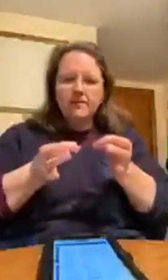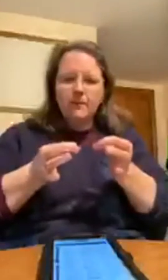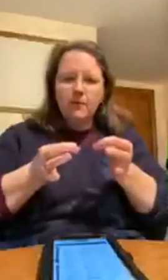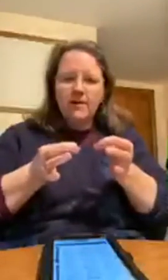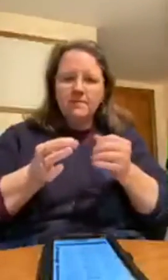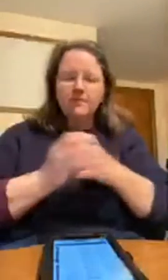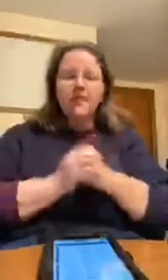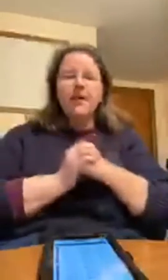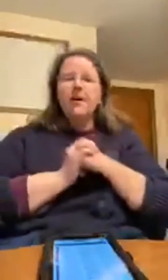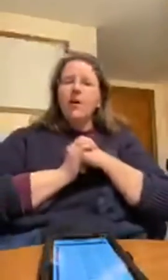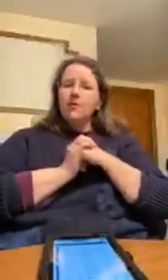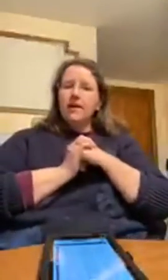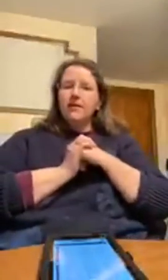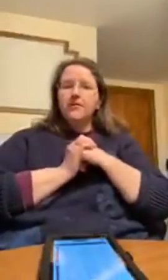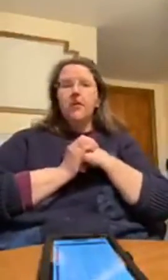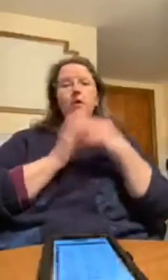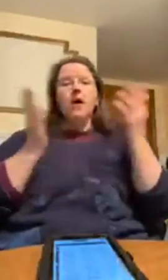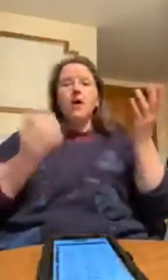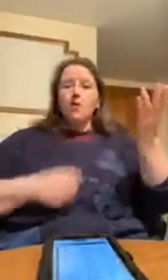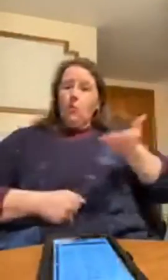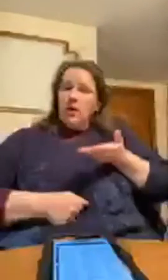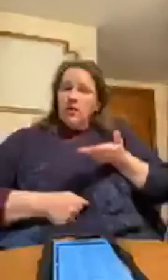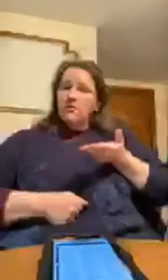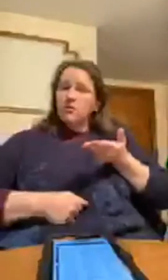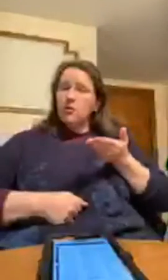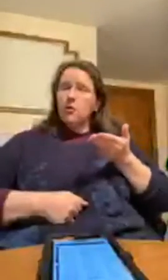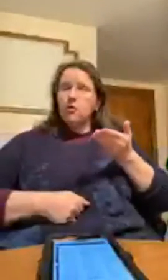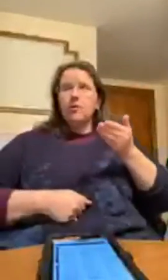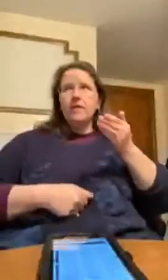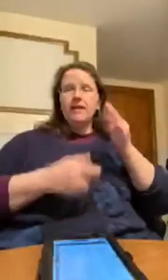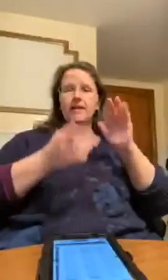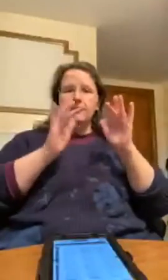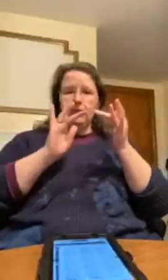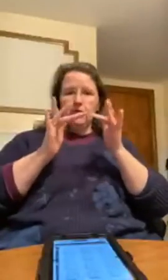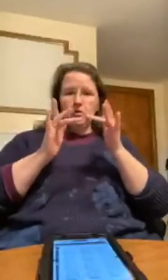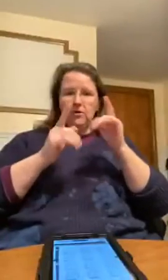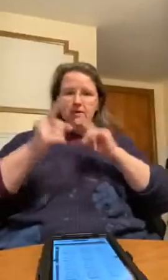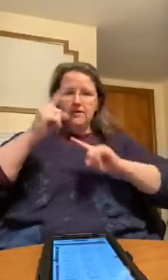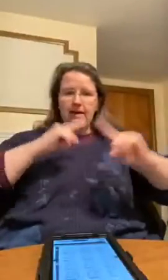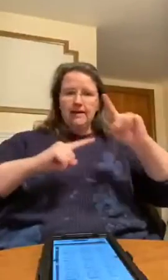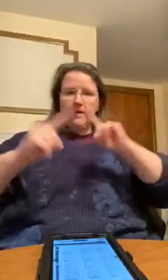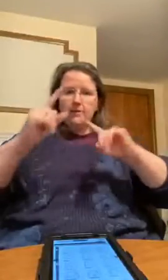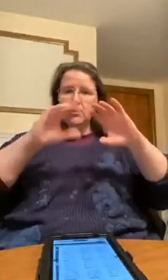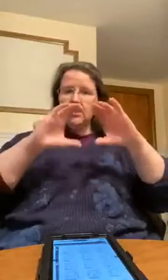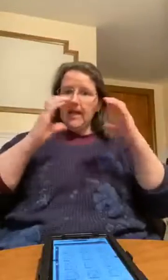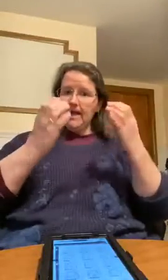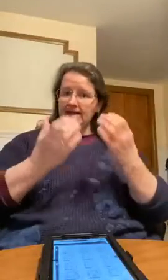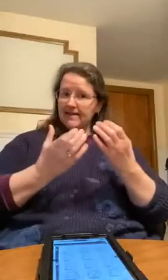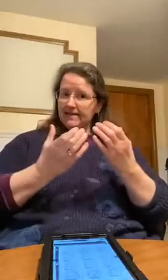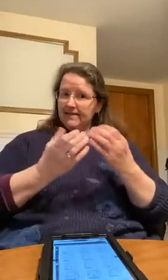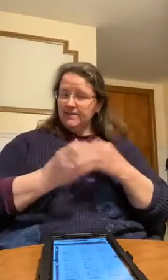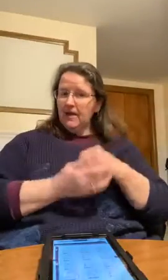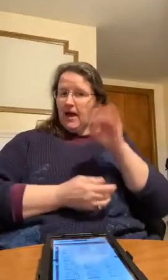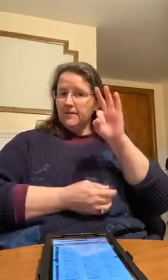Okay? Okay, so welcome to the virtual sign language class on